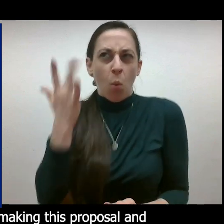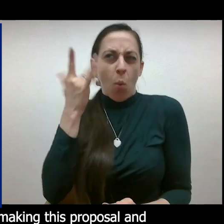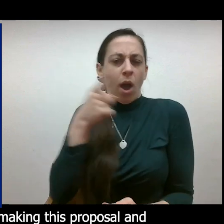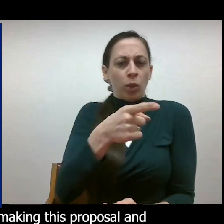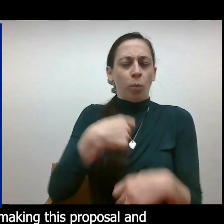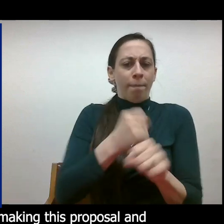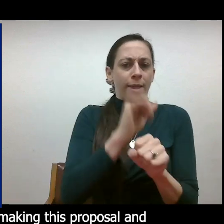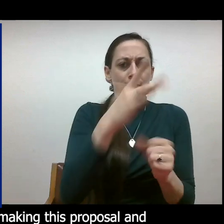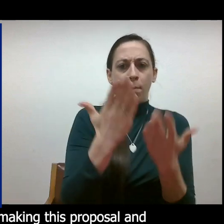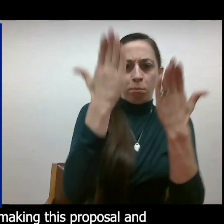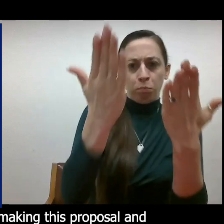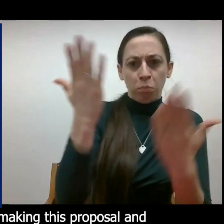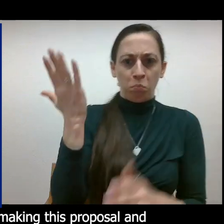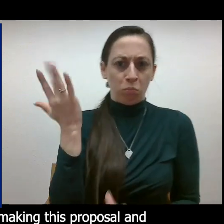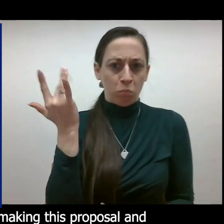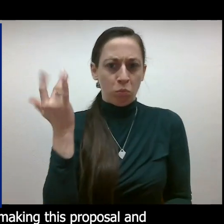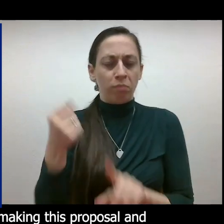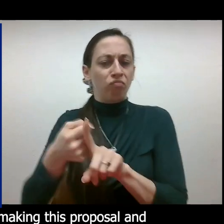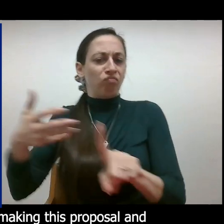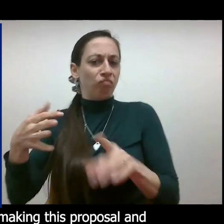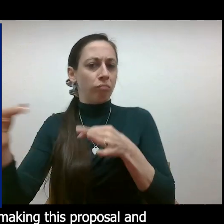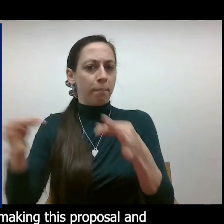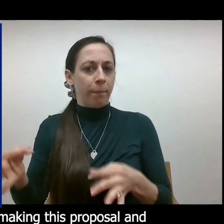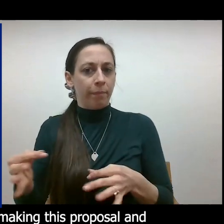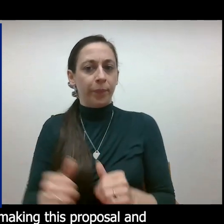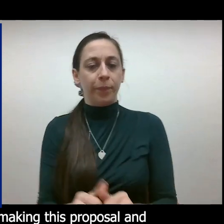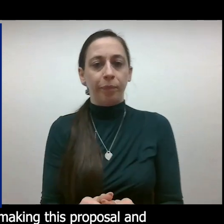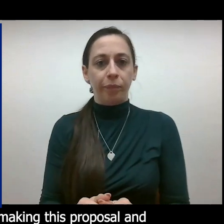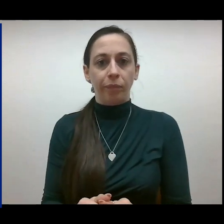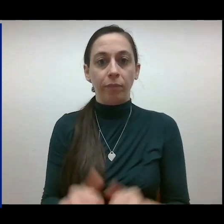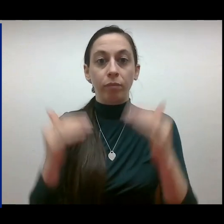what problem does this proposal solve.